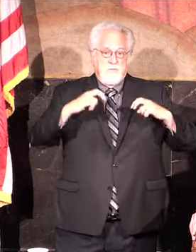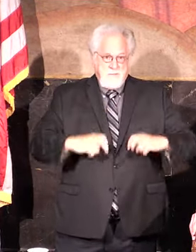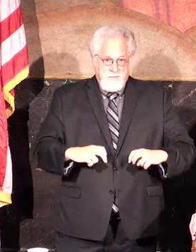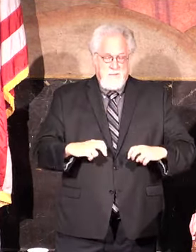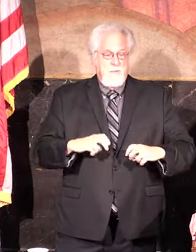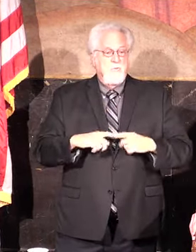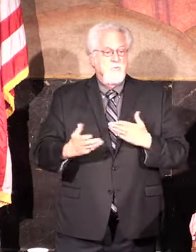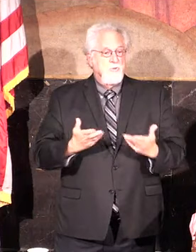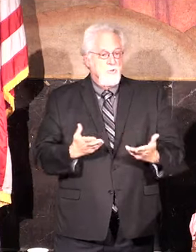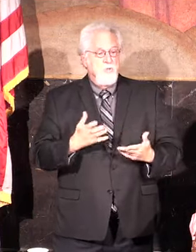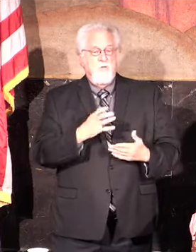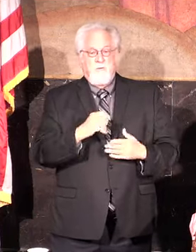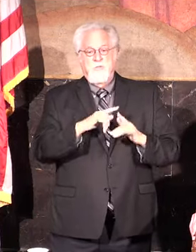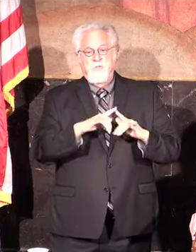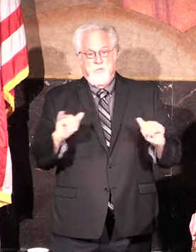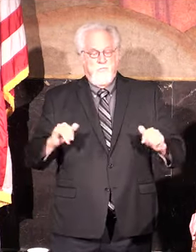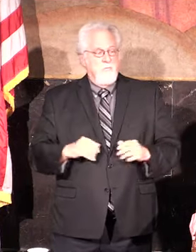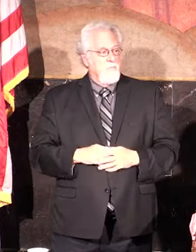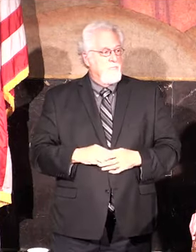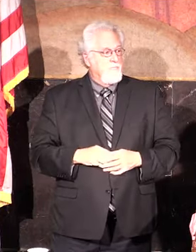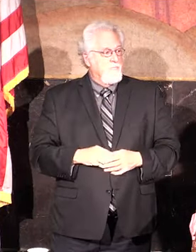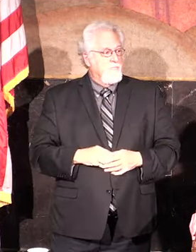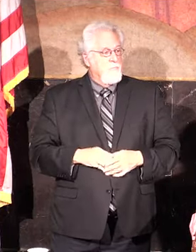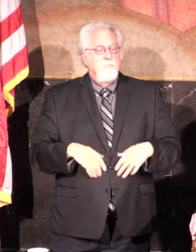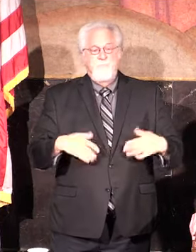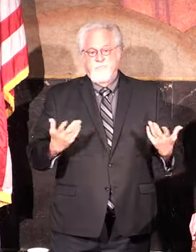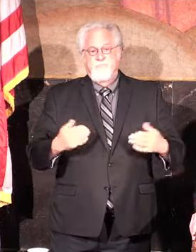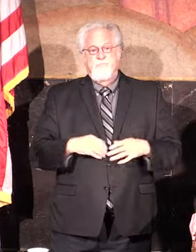to be served and so forth.